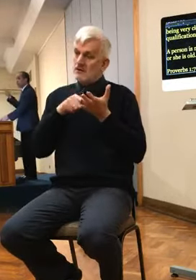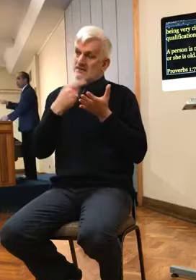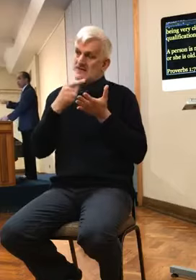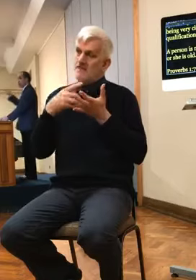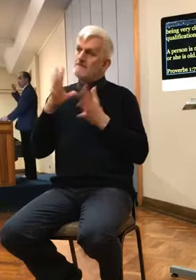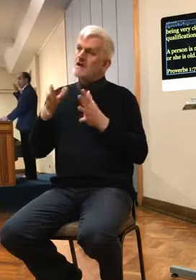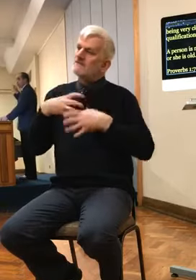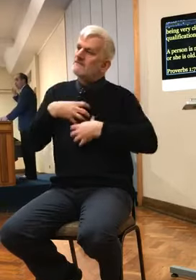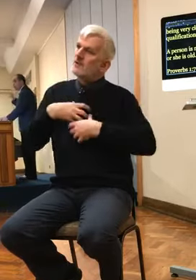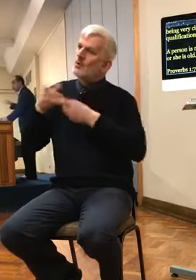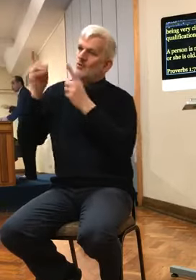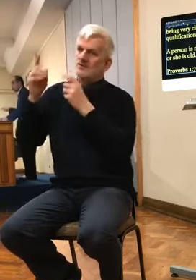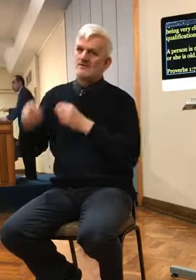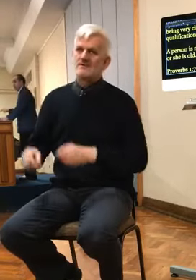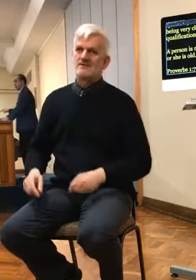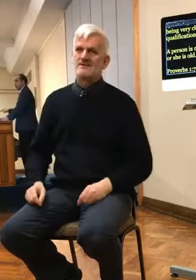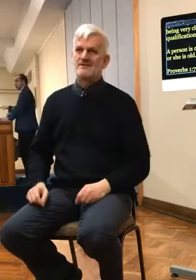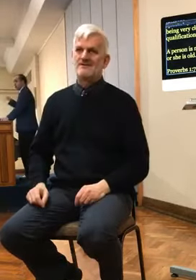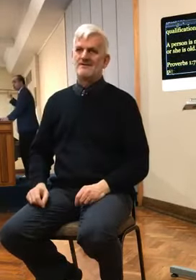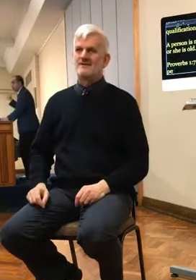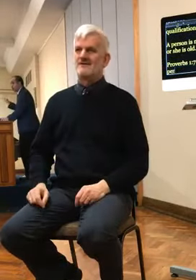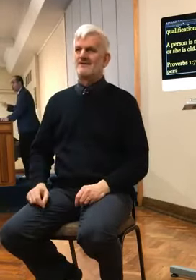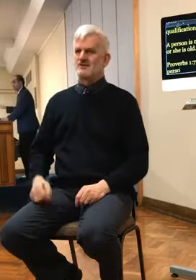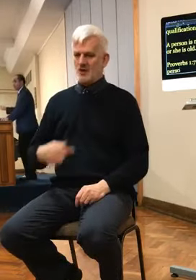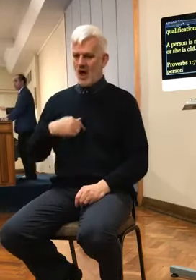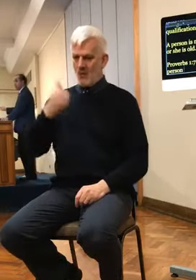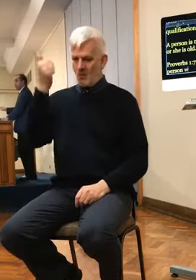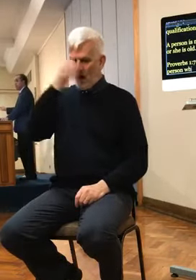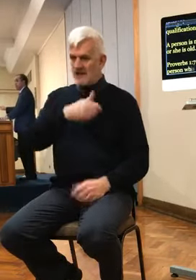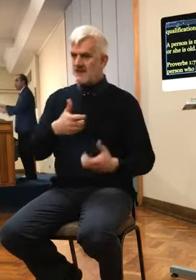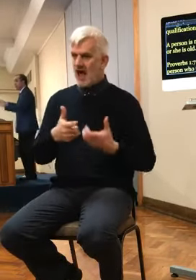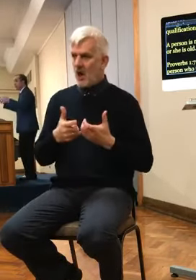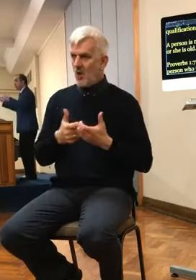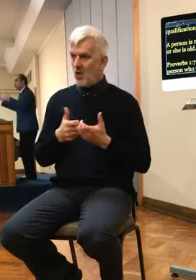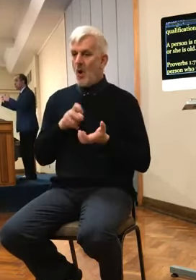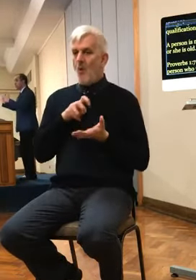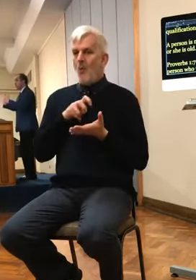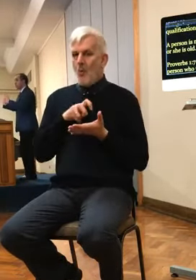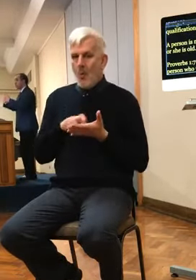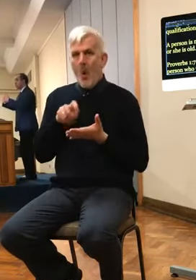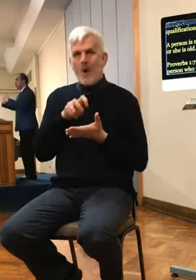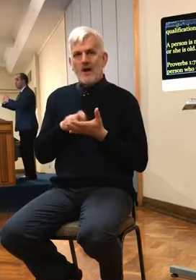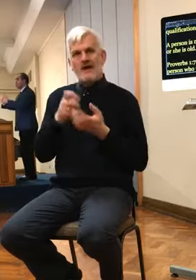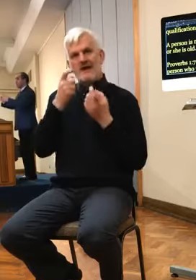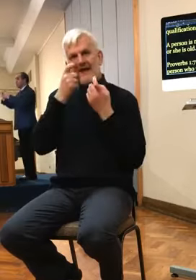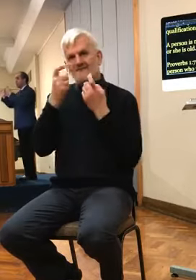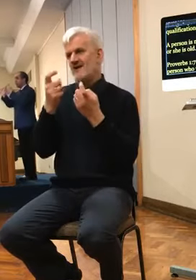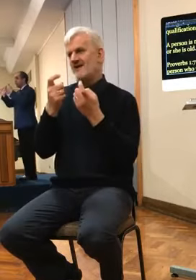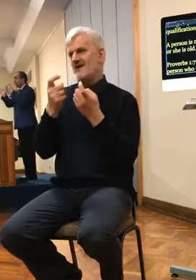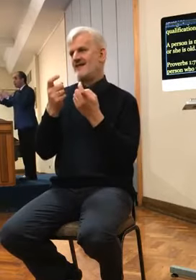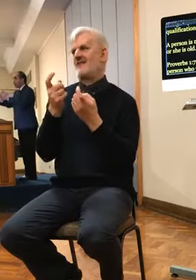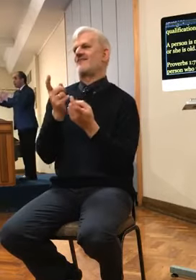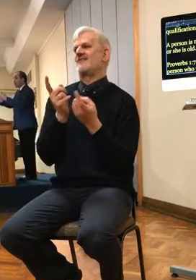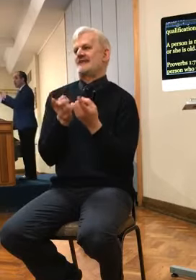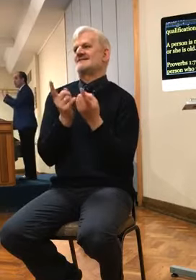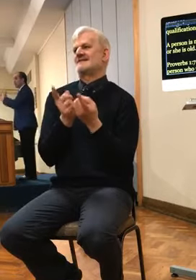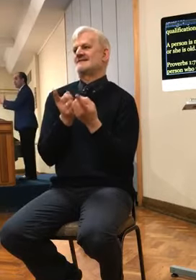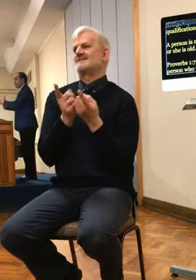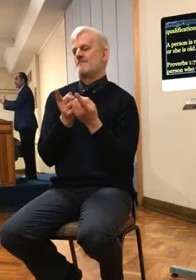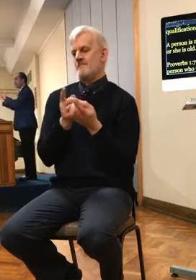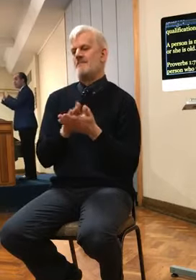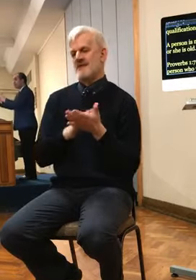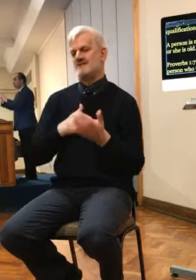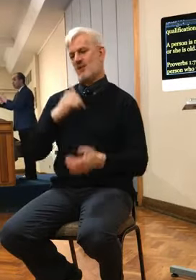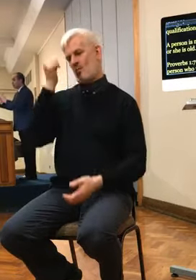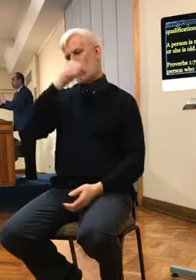who walks circumspectly, redeeming the time, and you can see the connection now with wisdom and